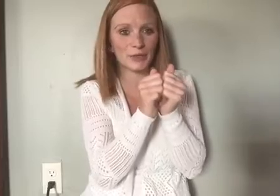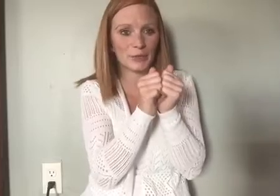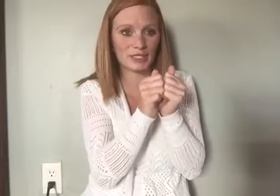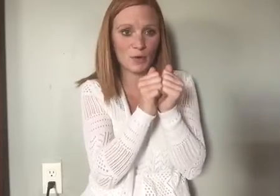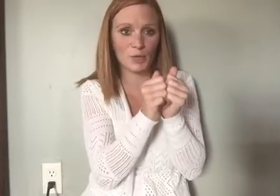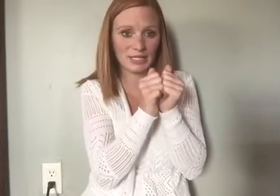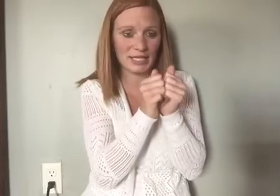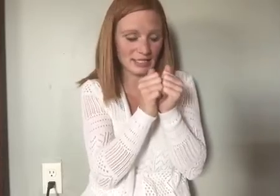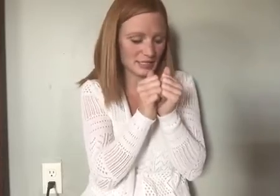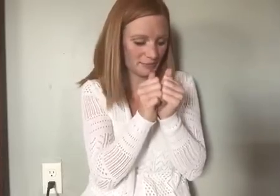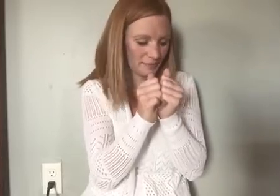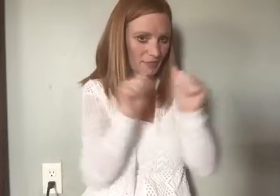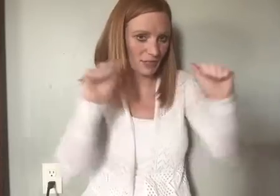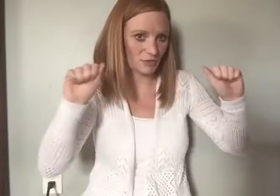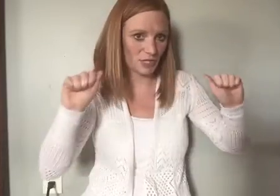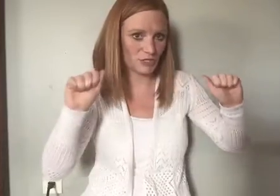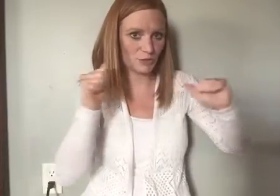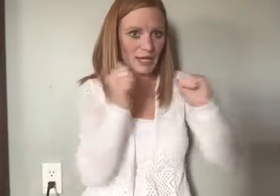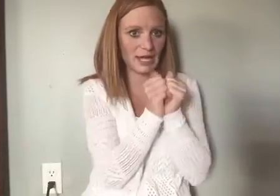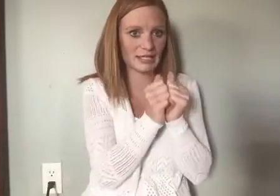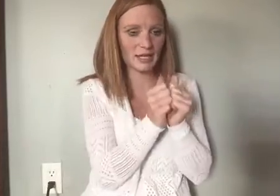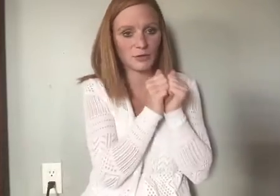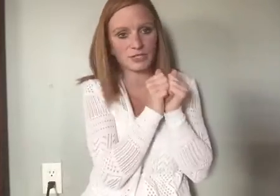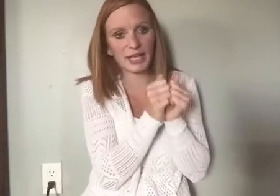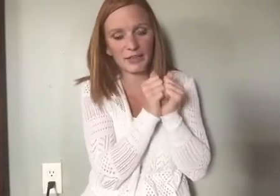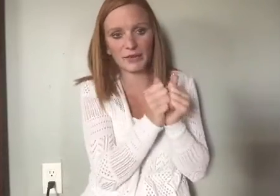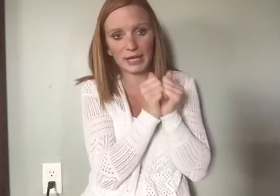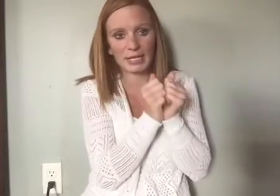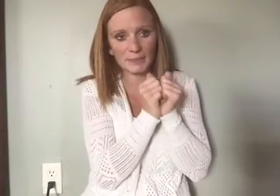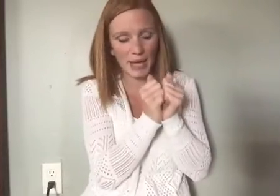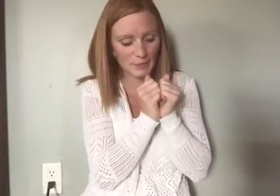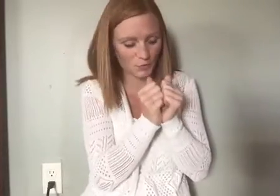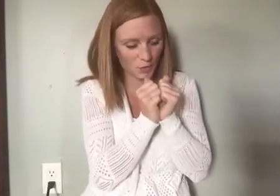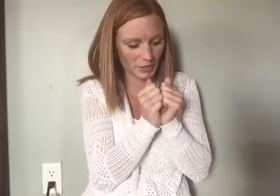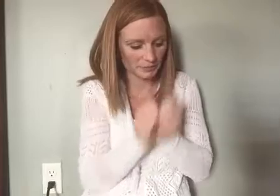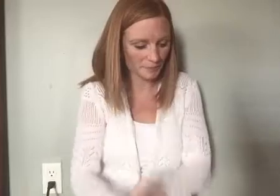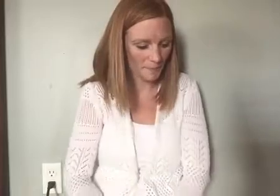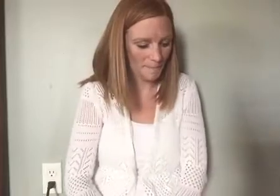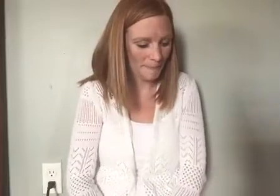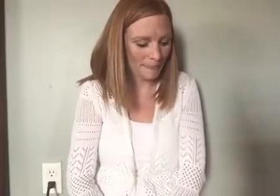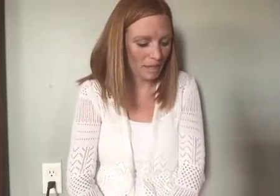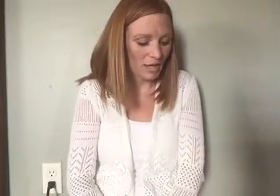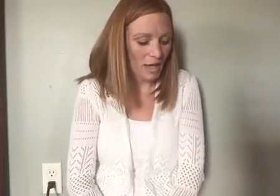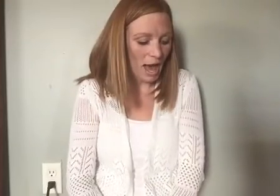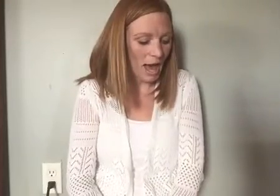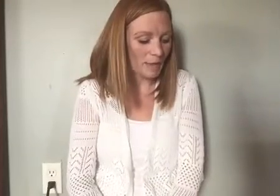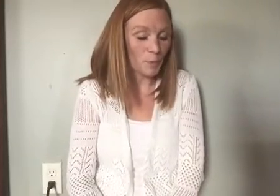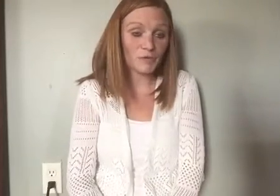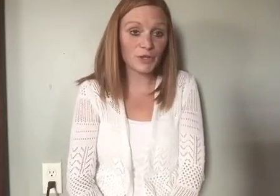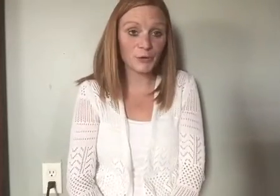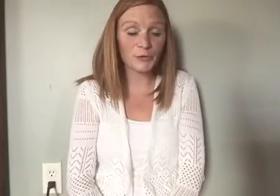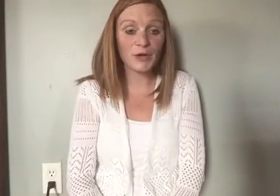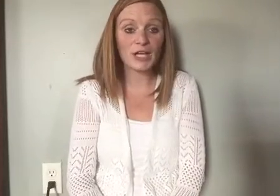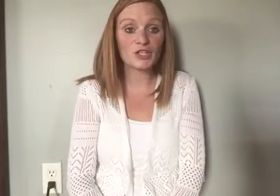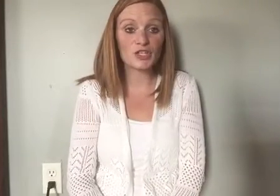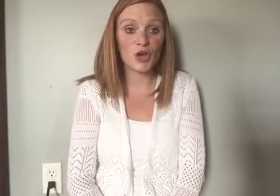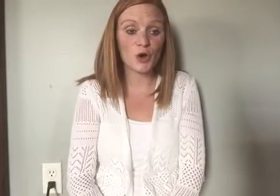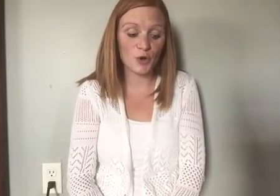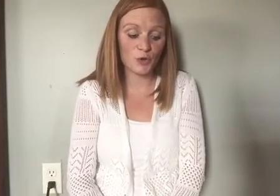with someone dating. So that's 2 A hands, knuckles together, and it kind of bobs forward. Boyfriend and girlfriend. So